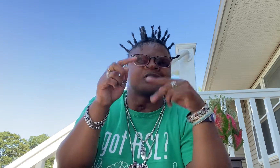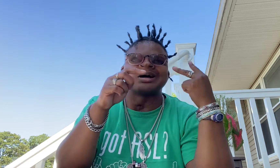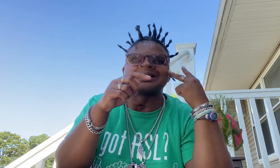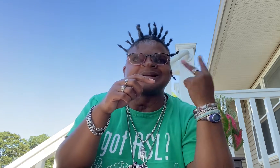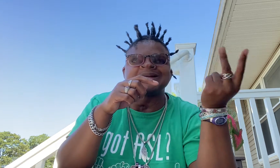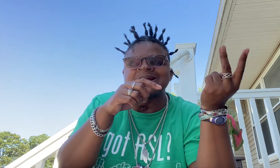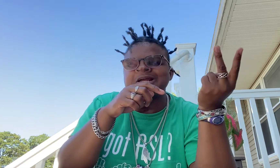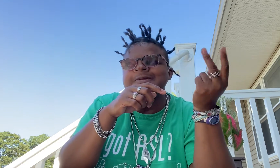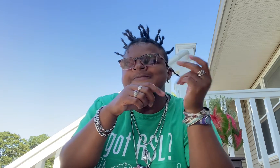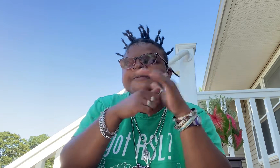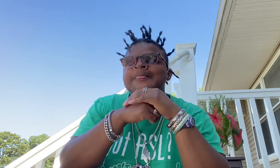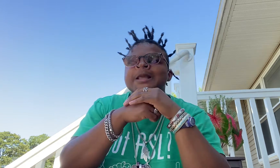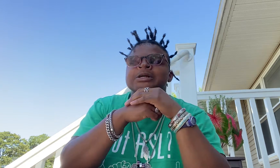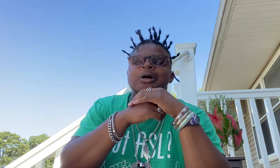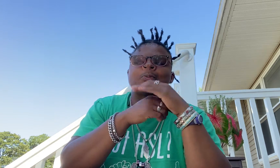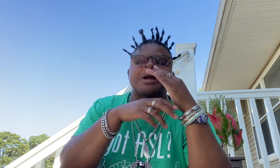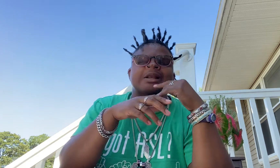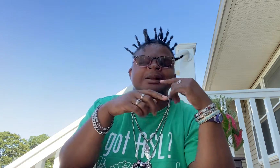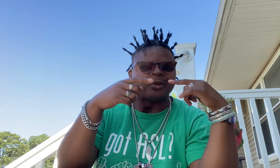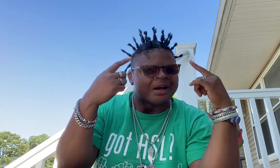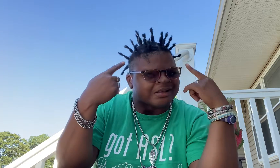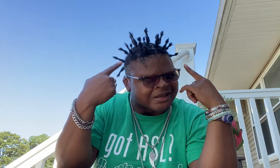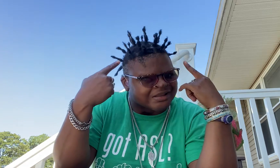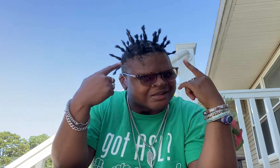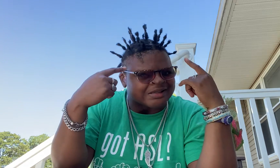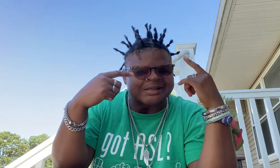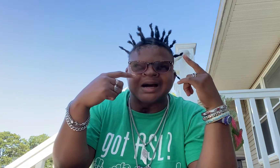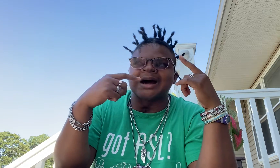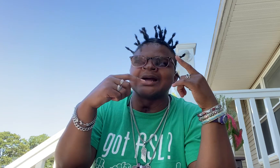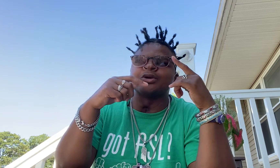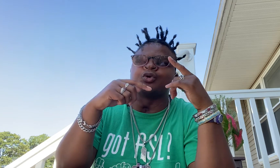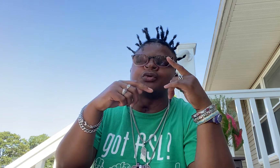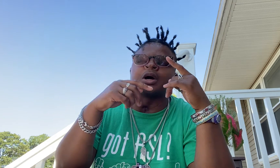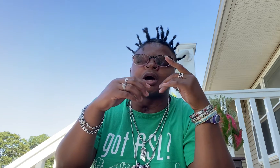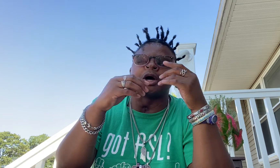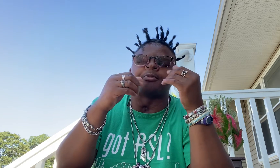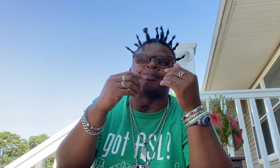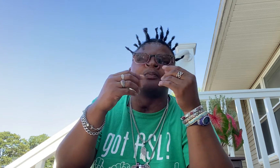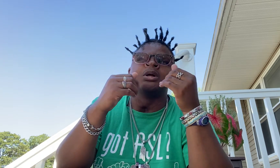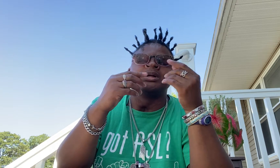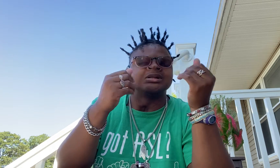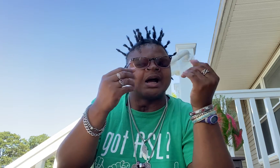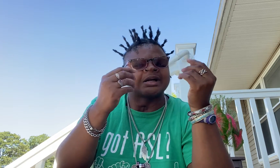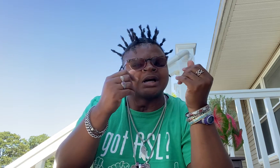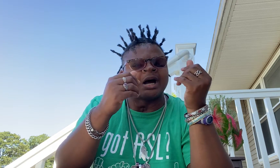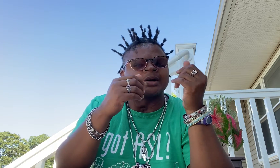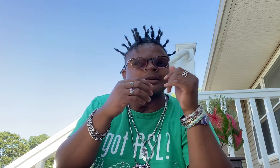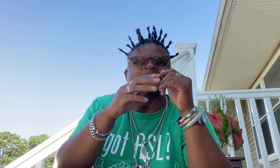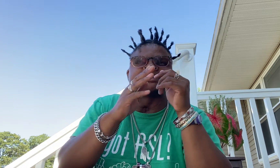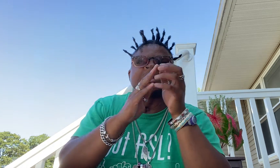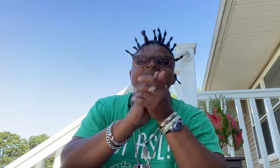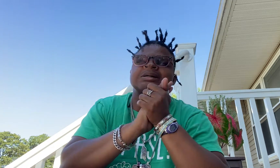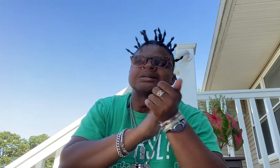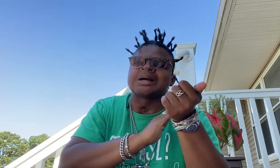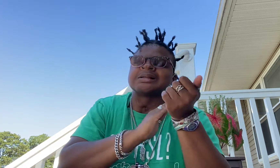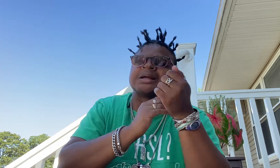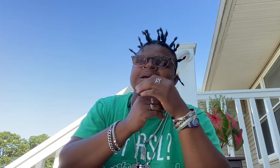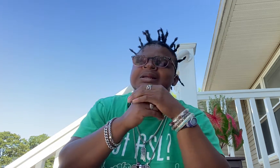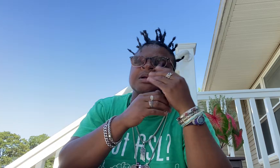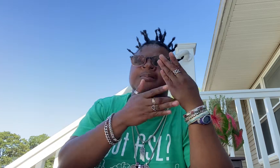not see. So basically, when I did these, I used tactile techniques because I'm